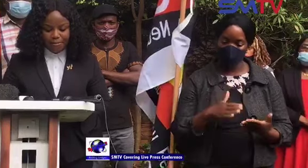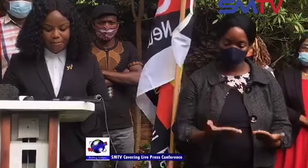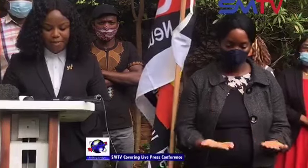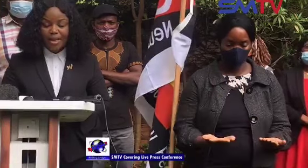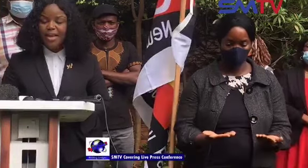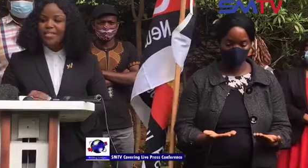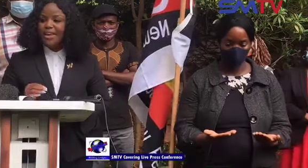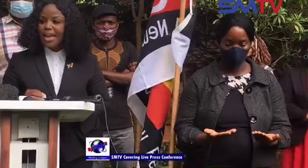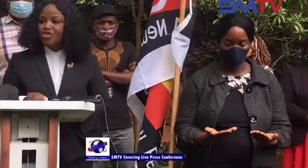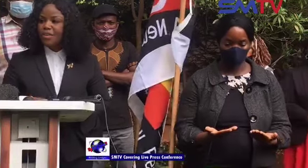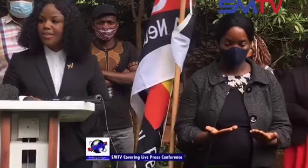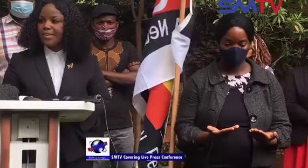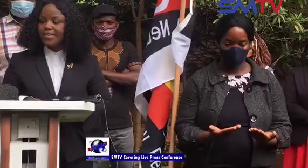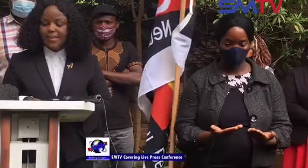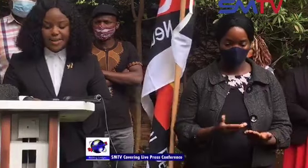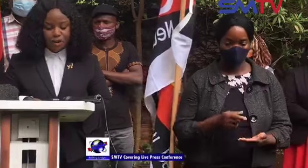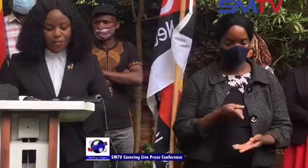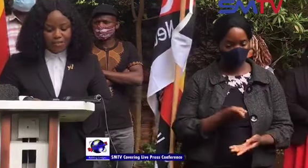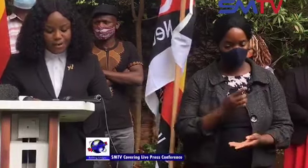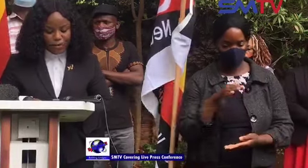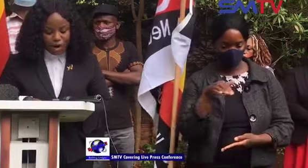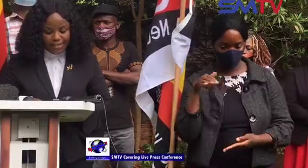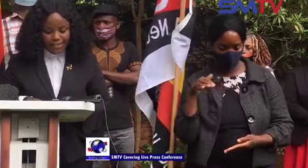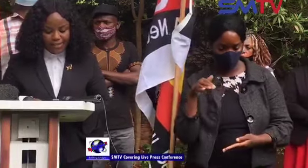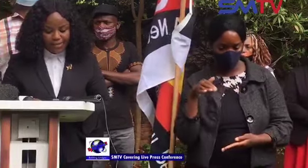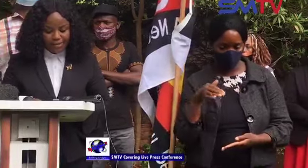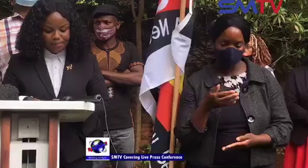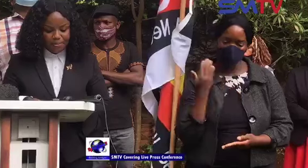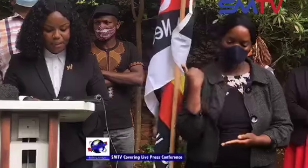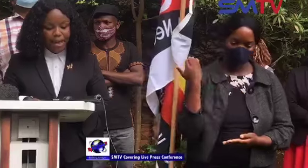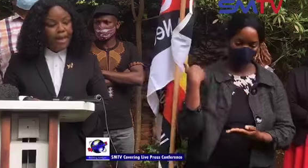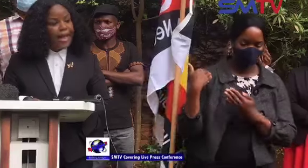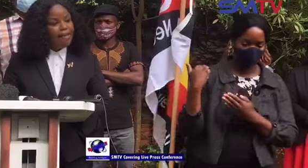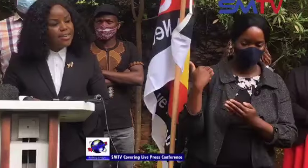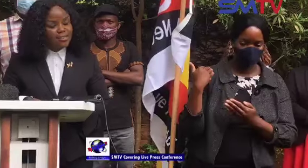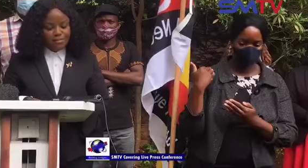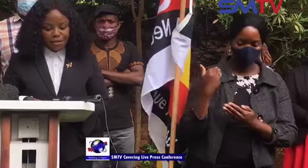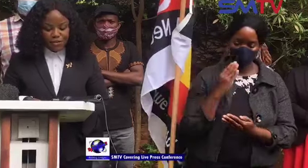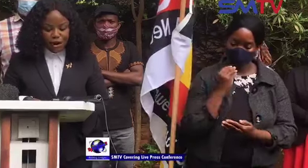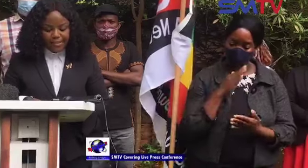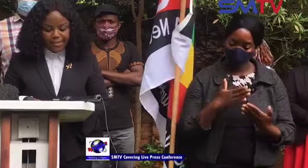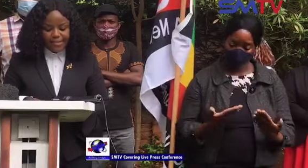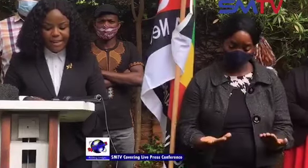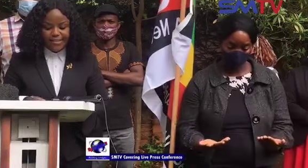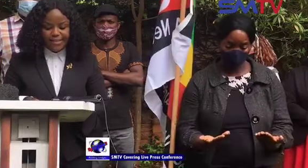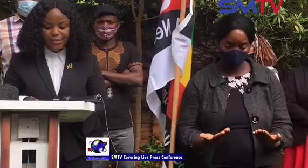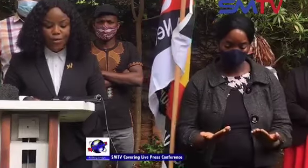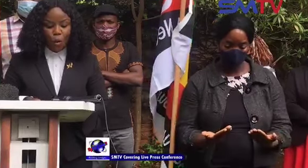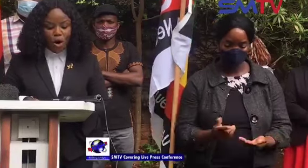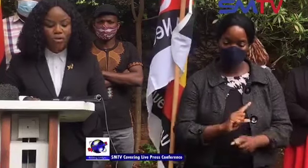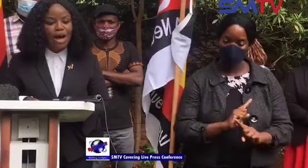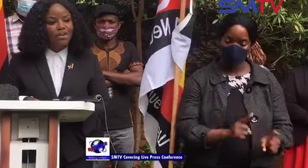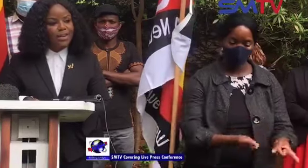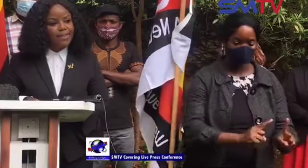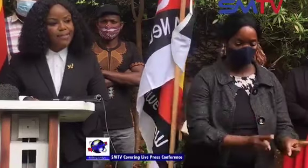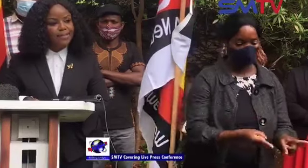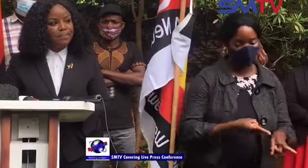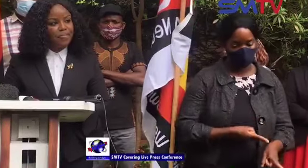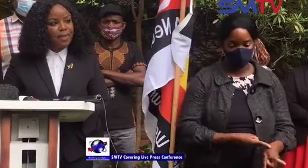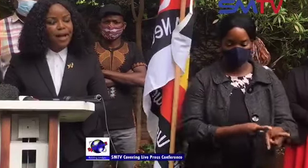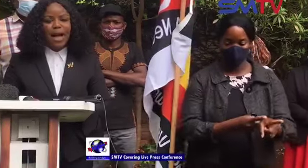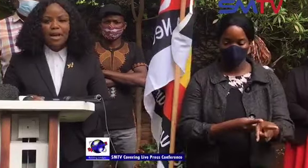ZANU-PF. The nation is in a state of deep crisis. Evidence of this crisis exists all around